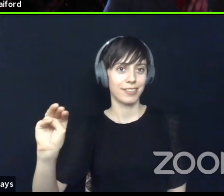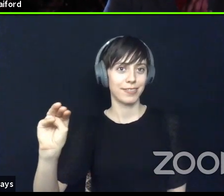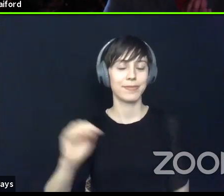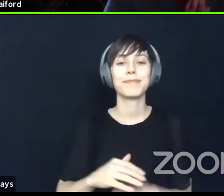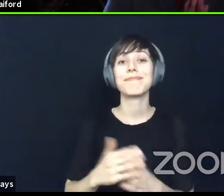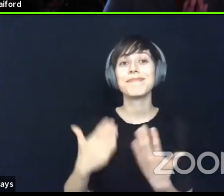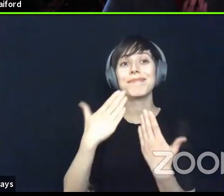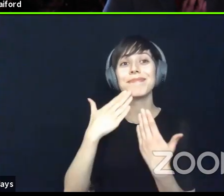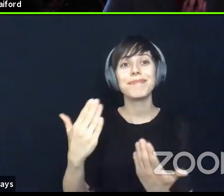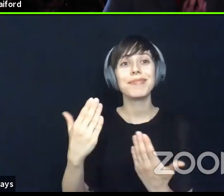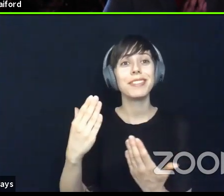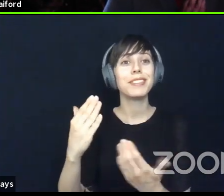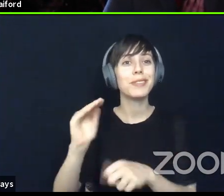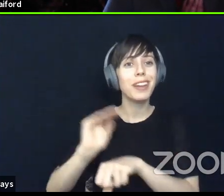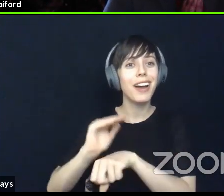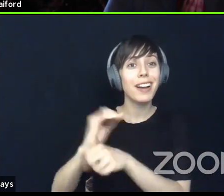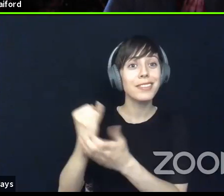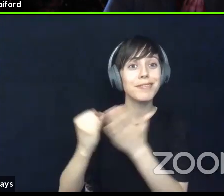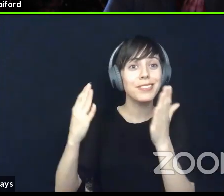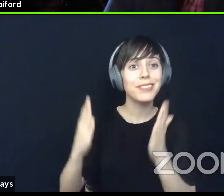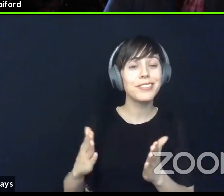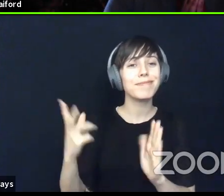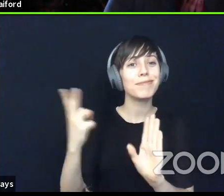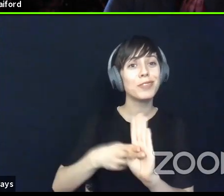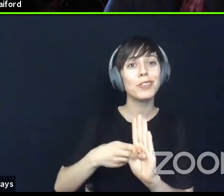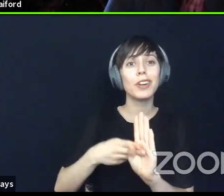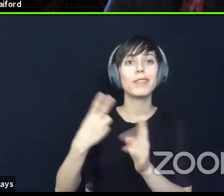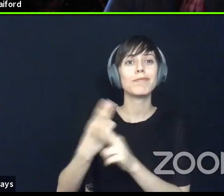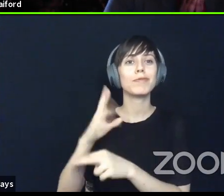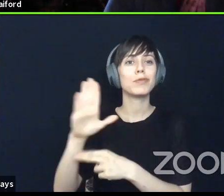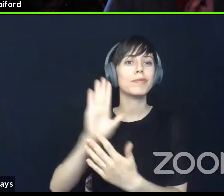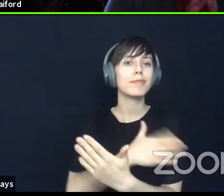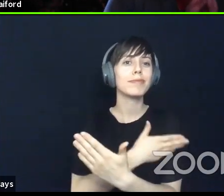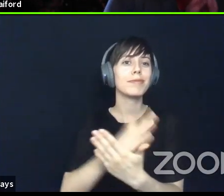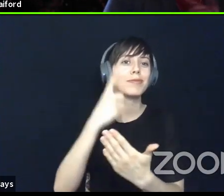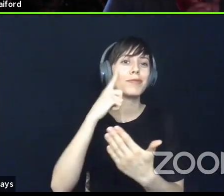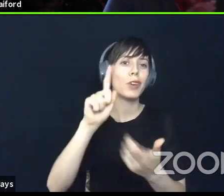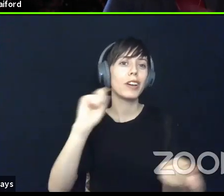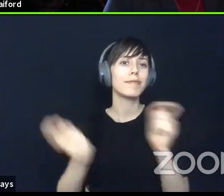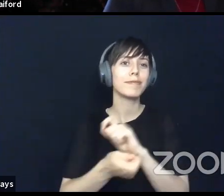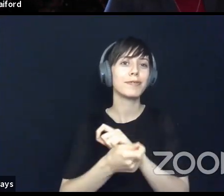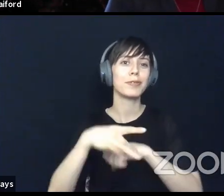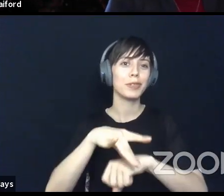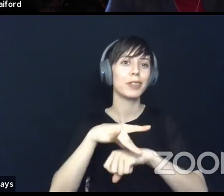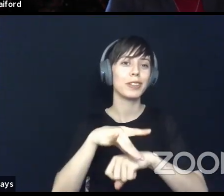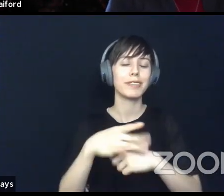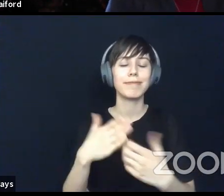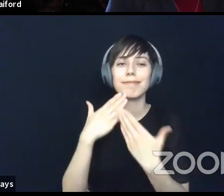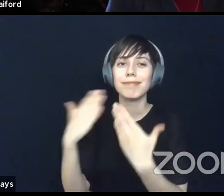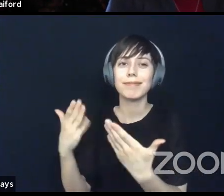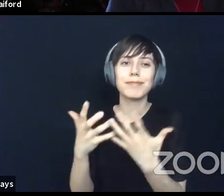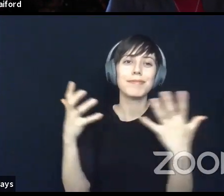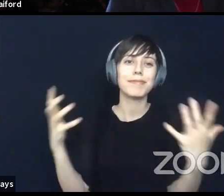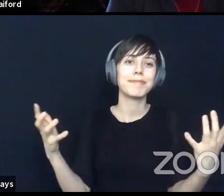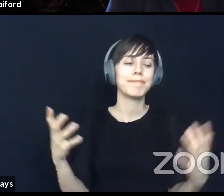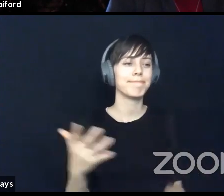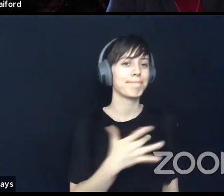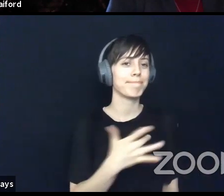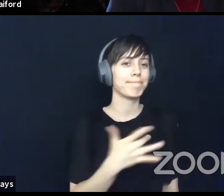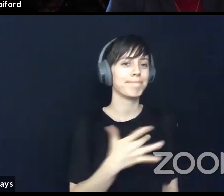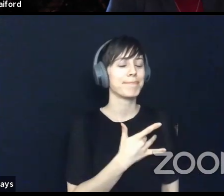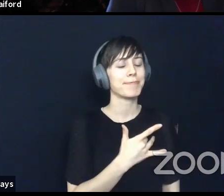to perform and use your art to help us change the world. Thank you so much for that. No, my pleasure. Absolutely.